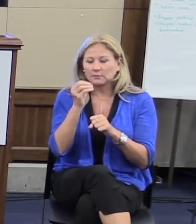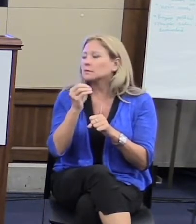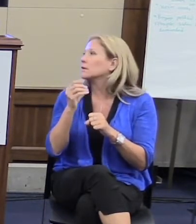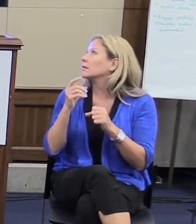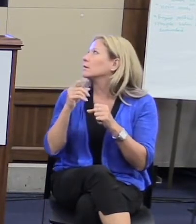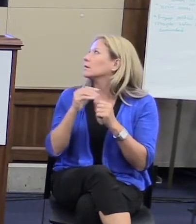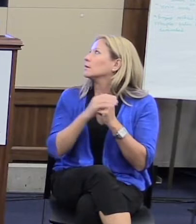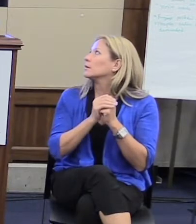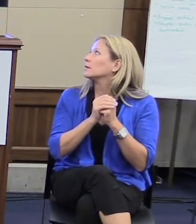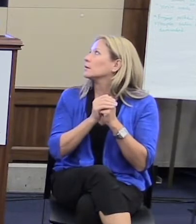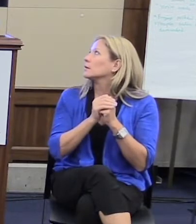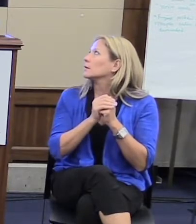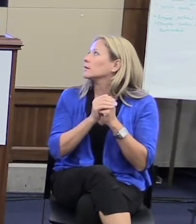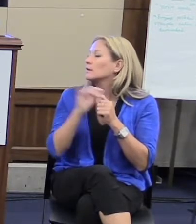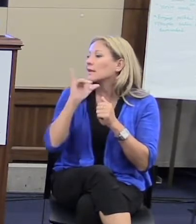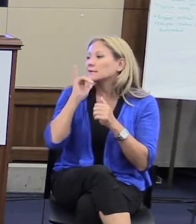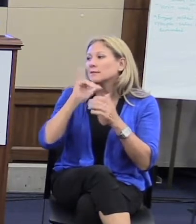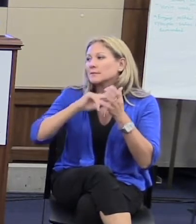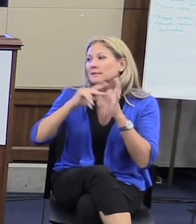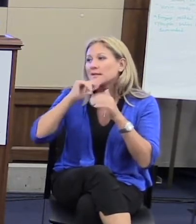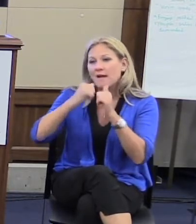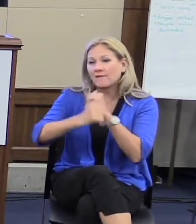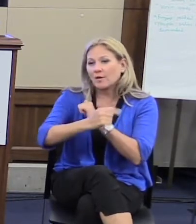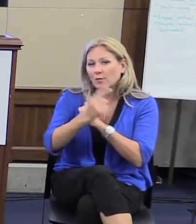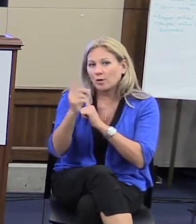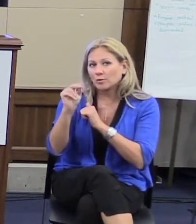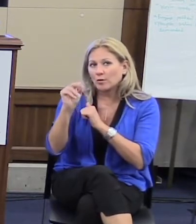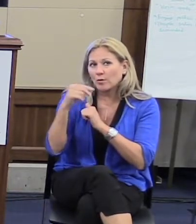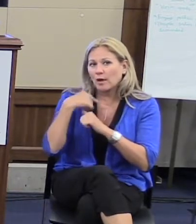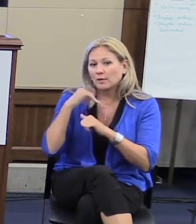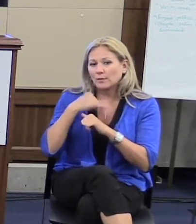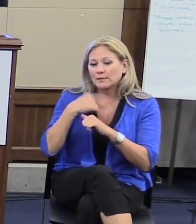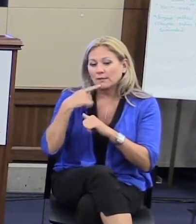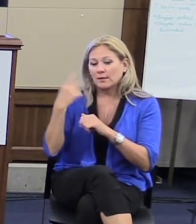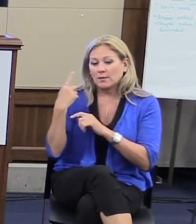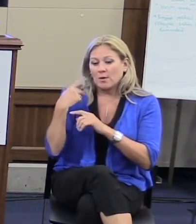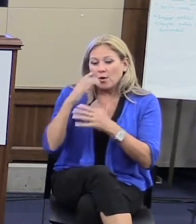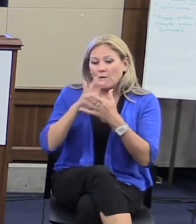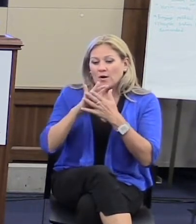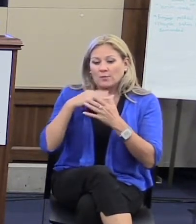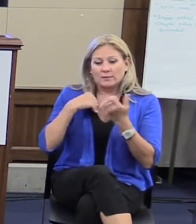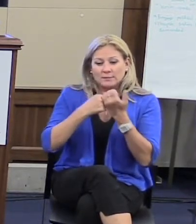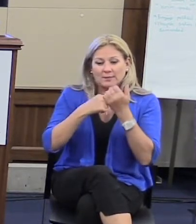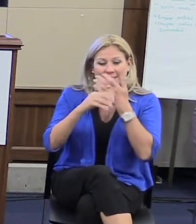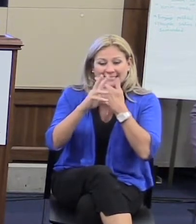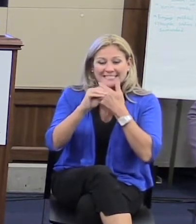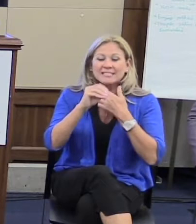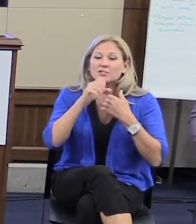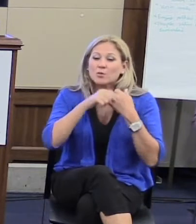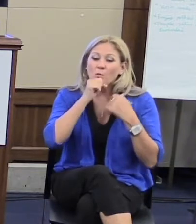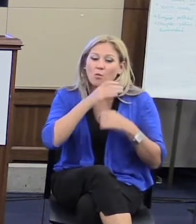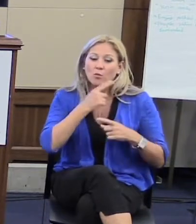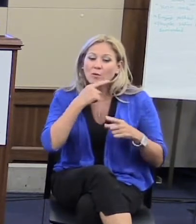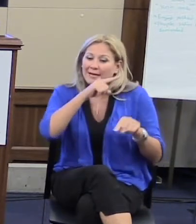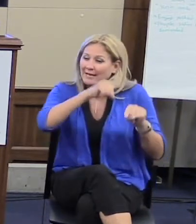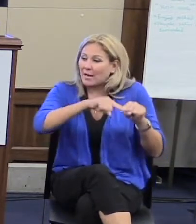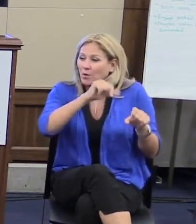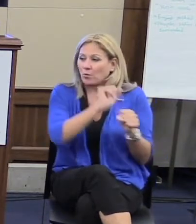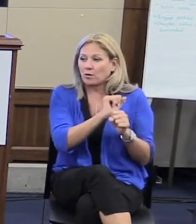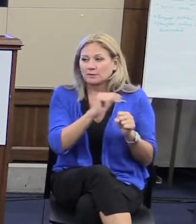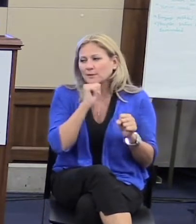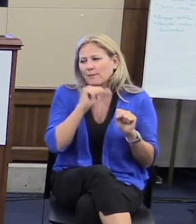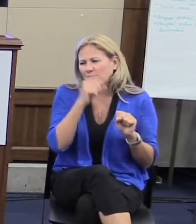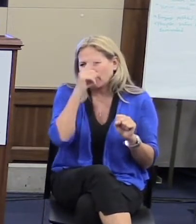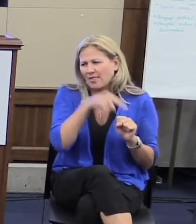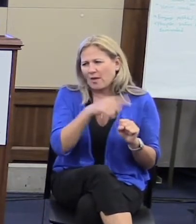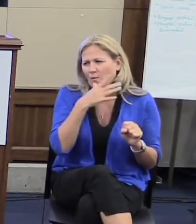more healthy. Now, that's not everybody. Some, like as I said, my wife and I are sponsoring a 60-year-old woman who cannot work. Okay, it's not